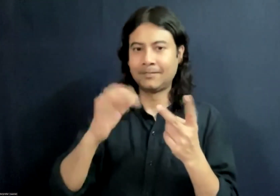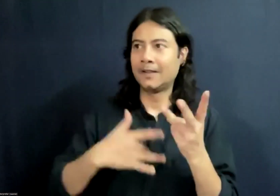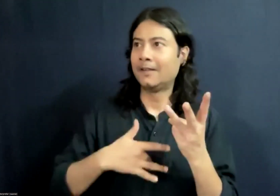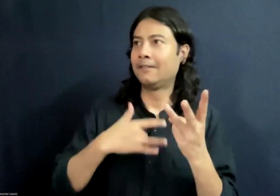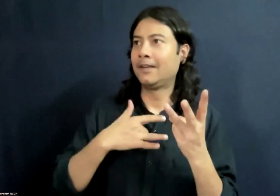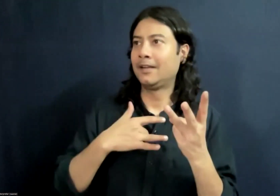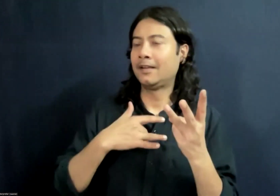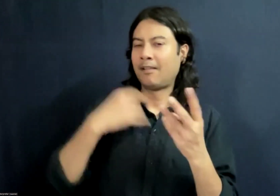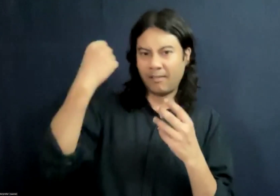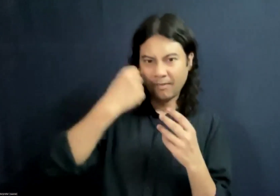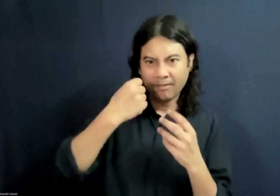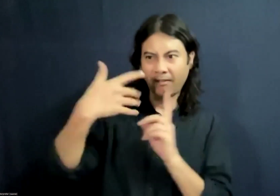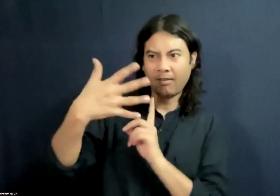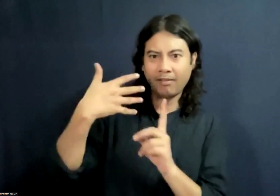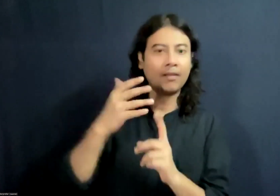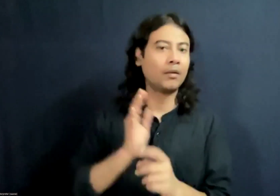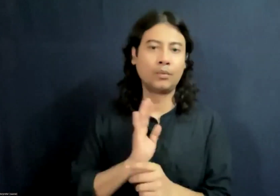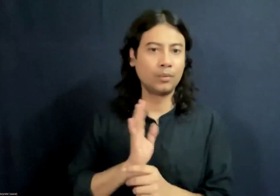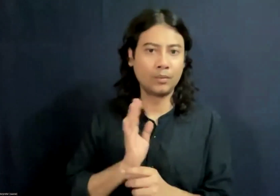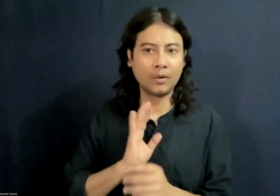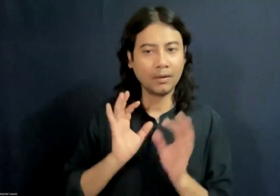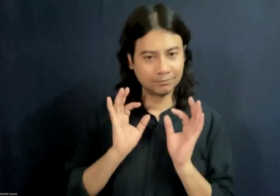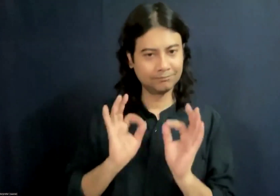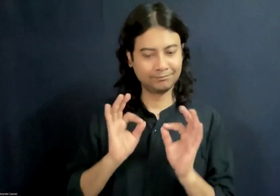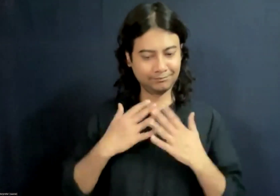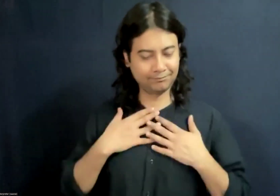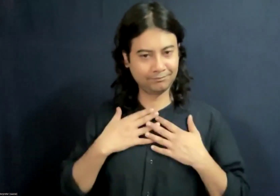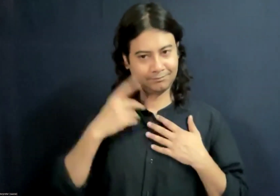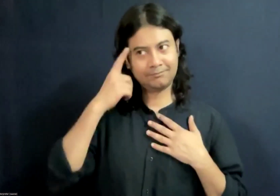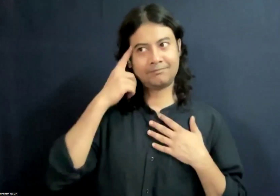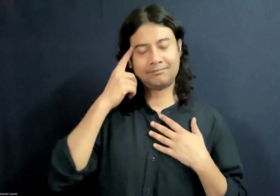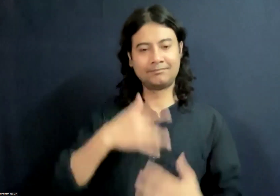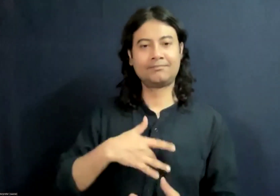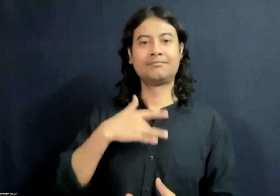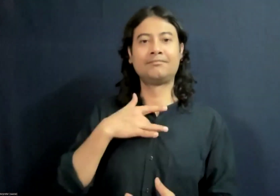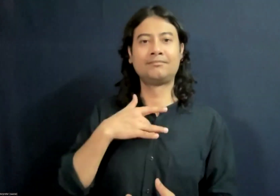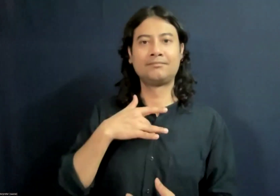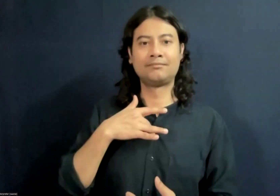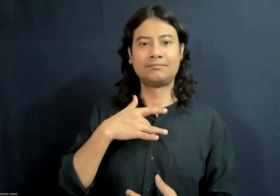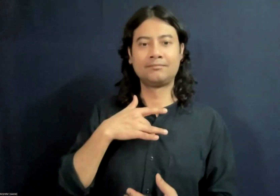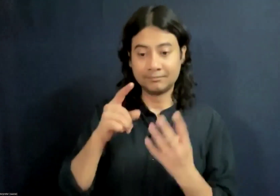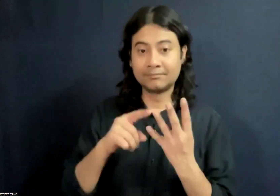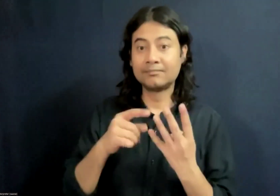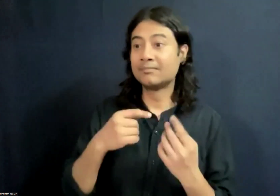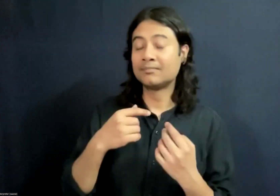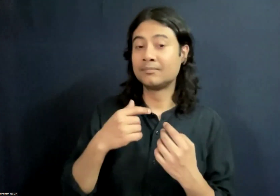Don't expect that I am doing charity that, I will become famous.